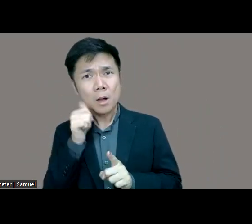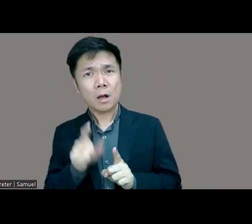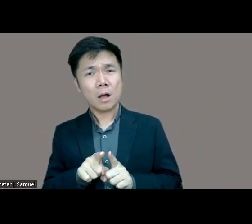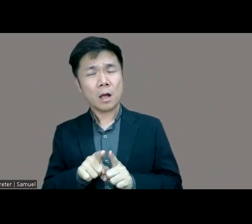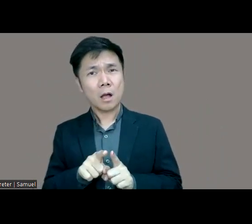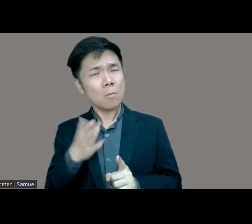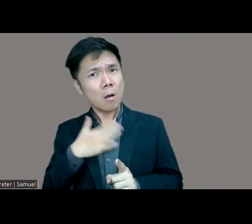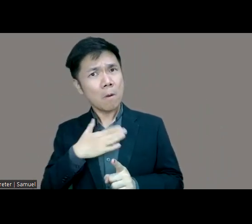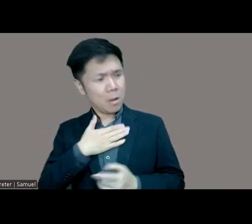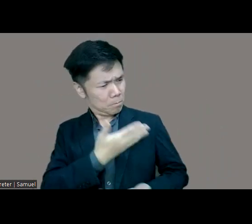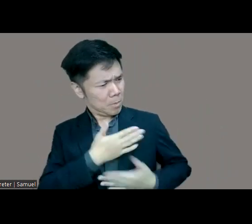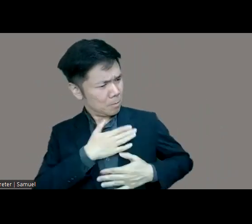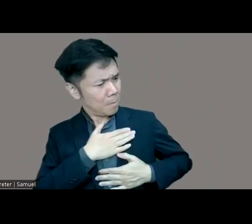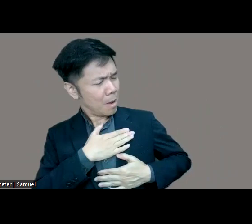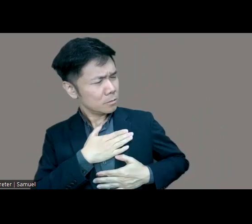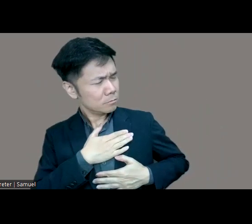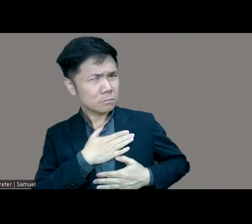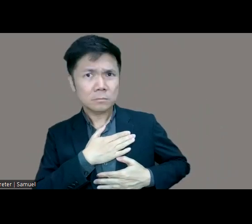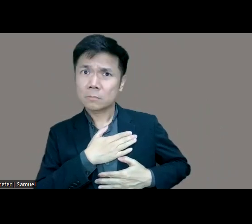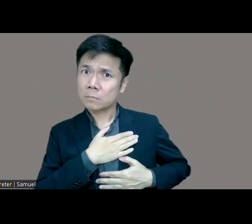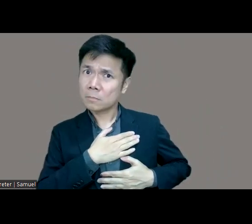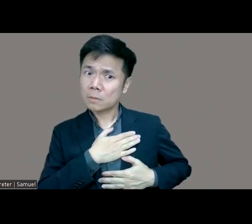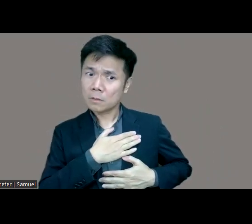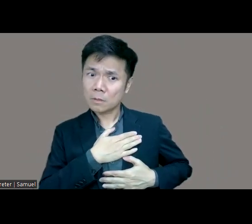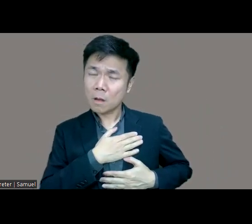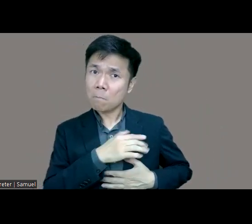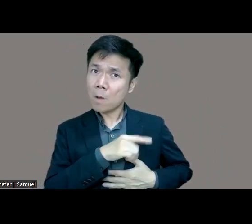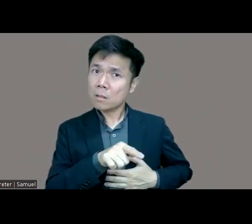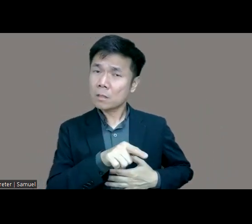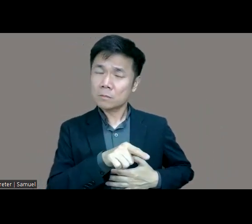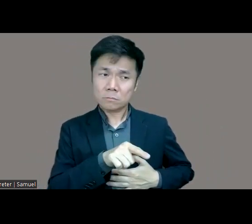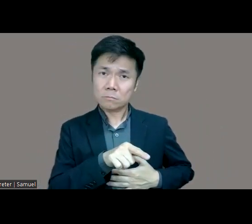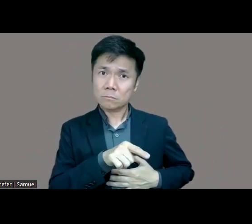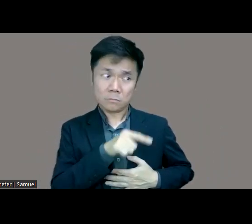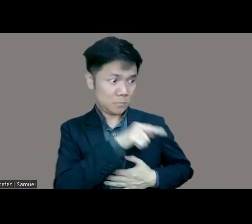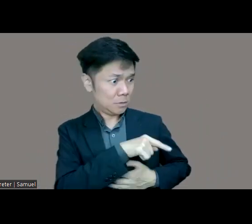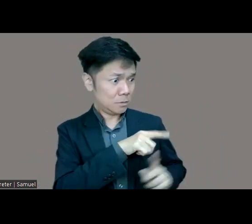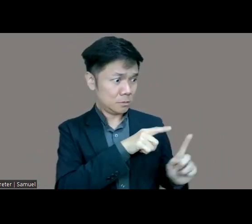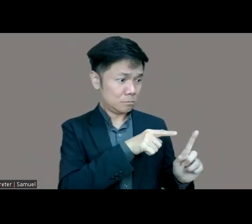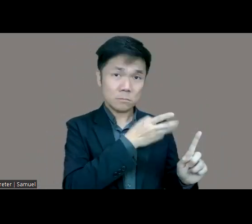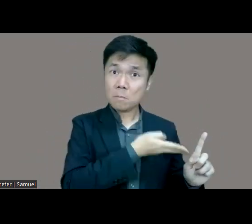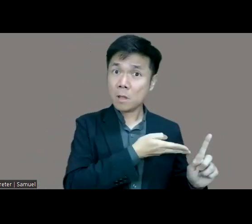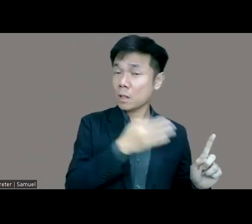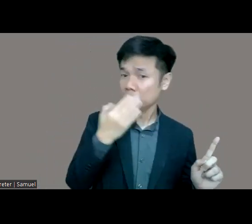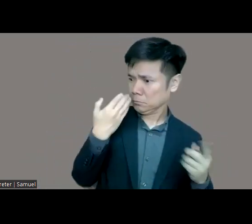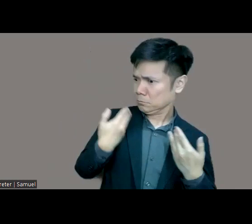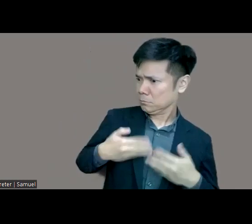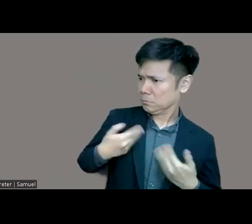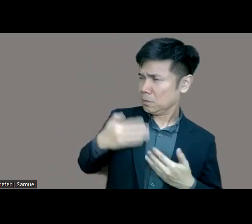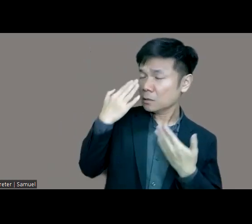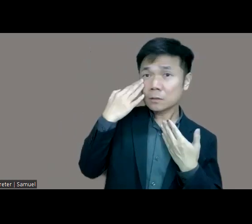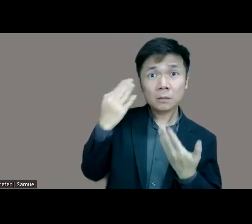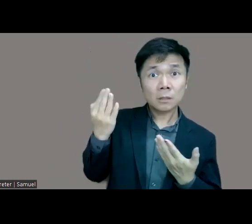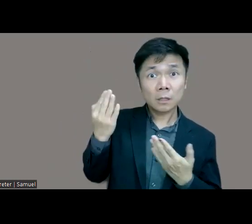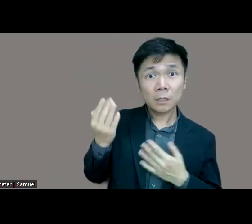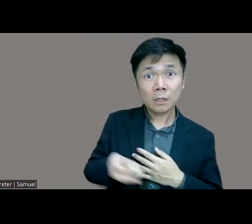whatever. Without UNHCR, without knowing that that person who is claiming that